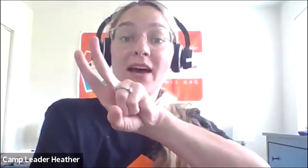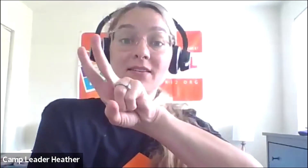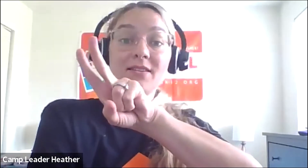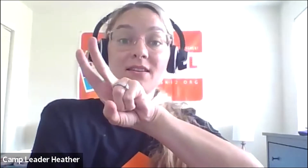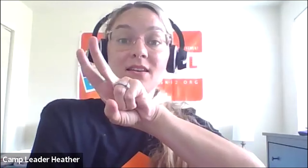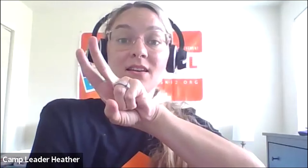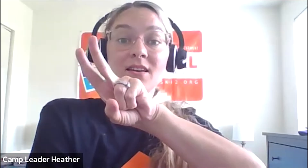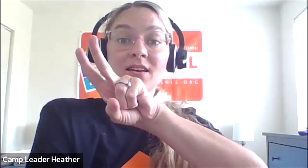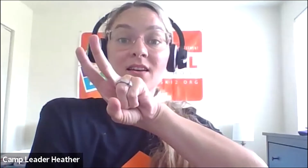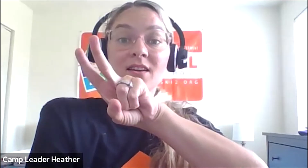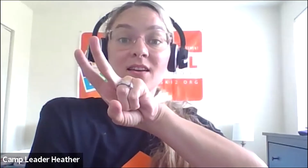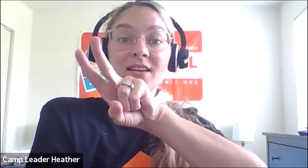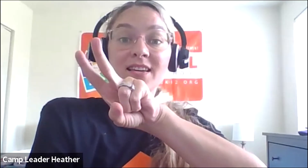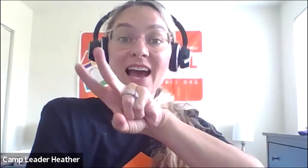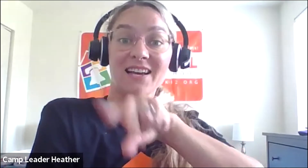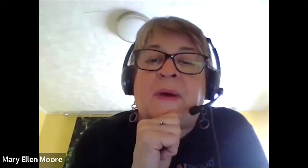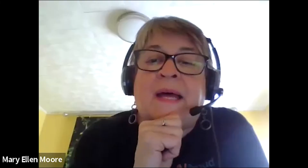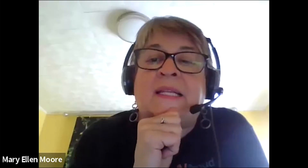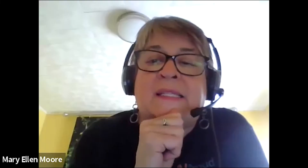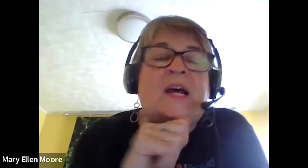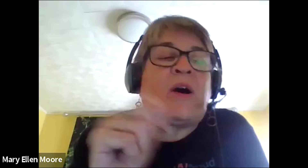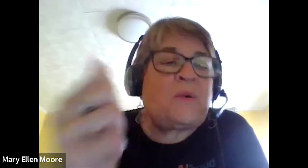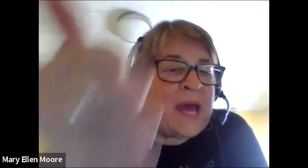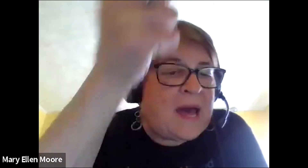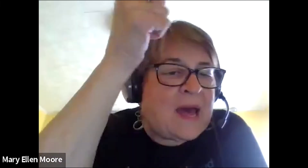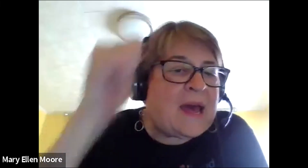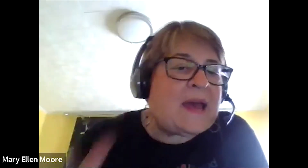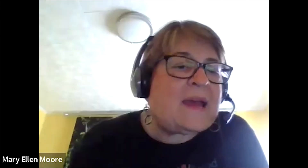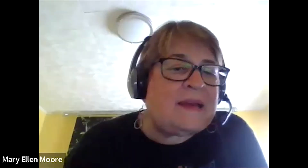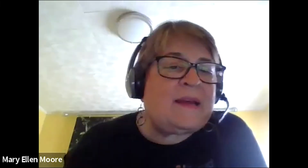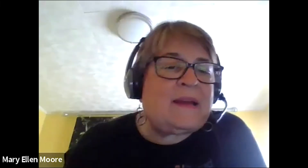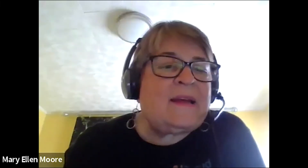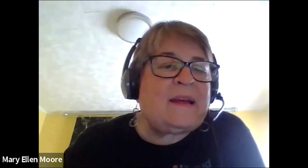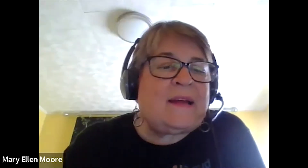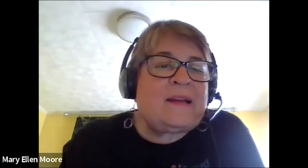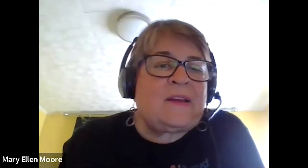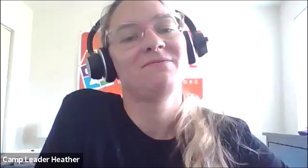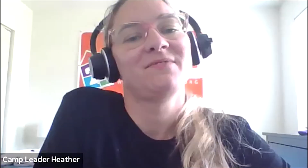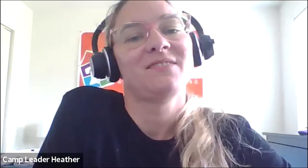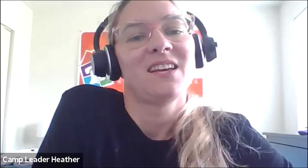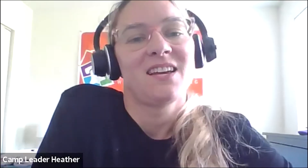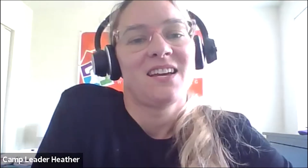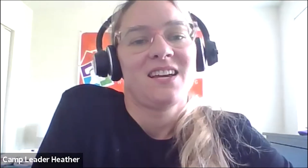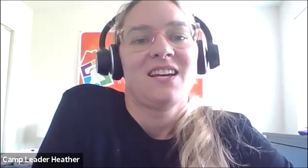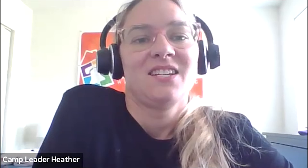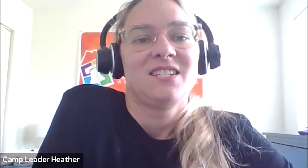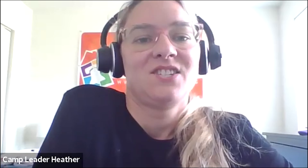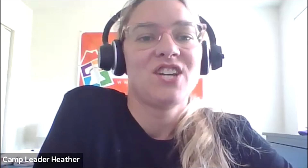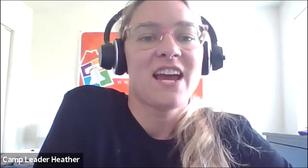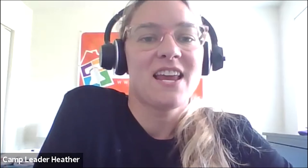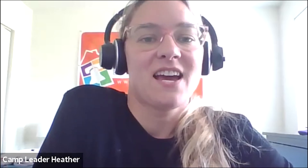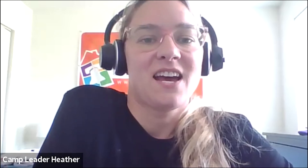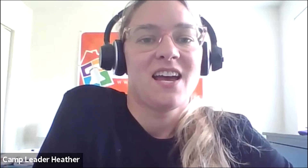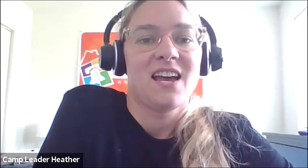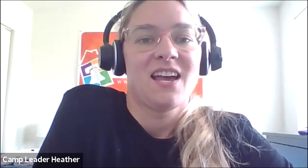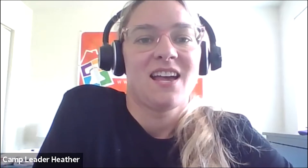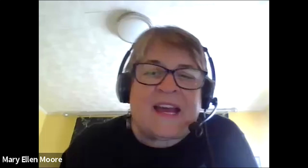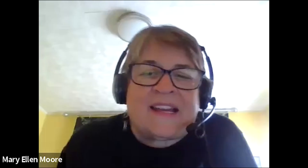N's. Just Jen with two N's? Okay. Good job, Emma. Good job. I saw Jana. a V there at the end. I